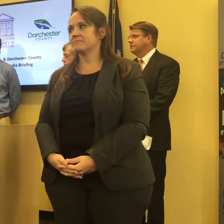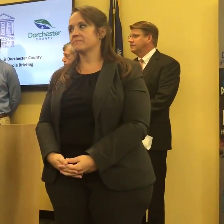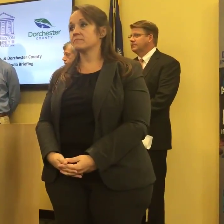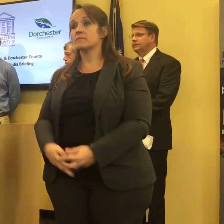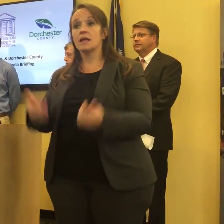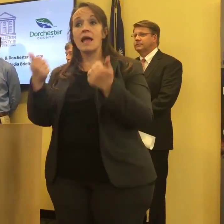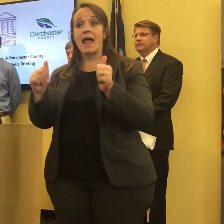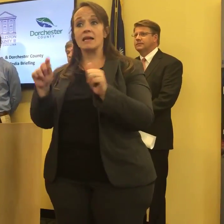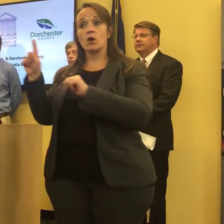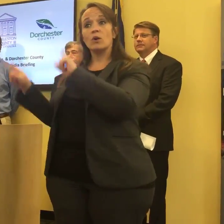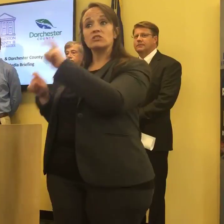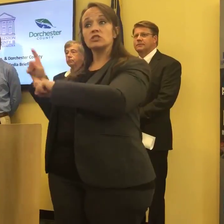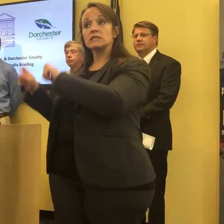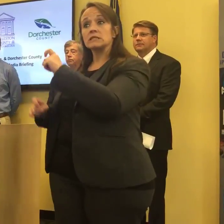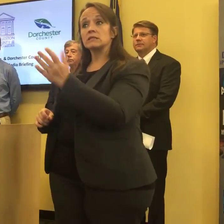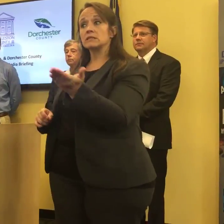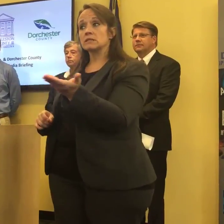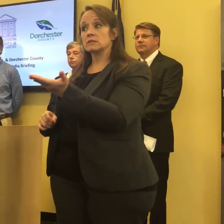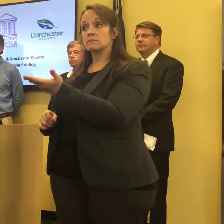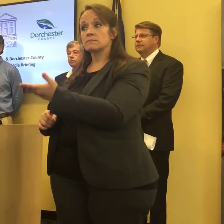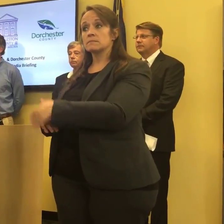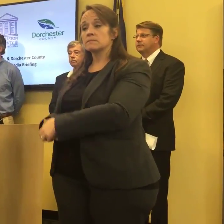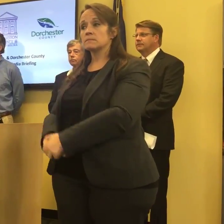Any questions?